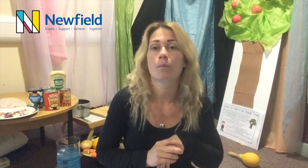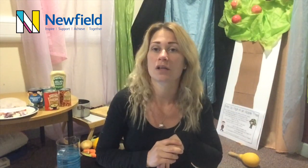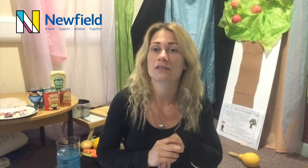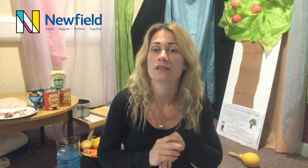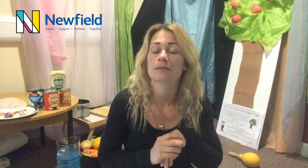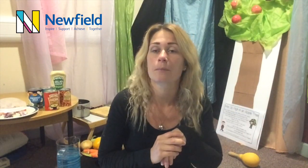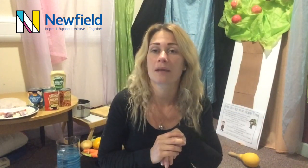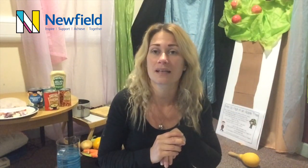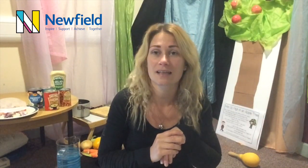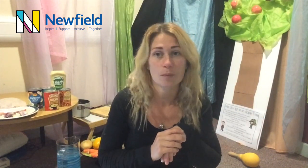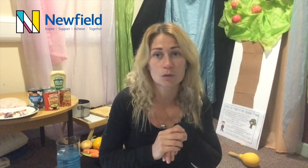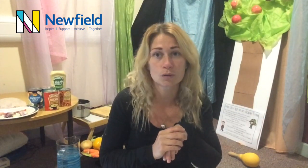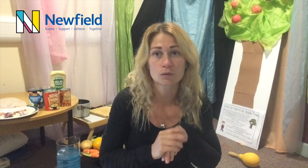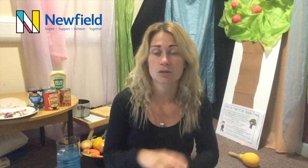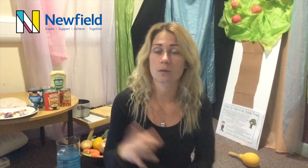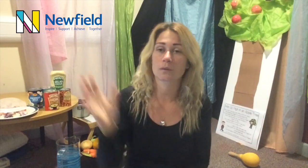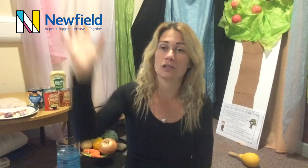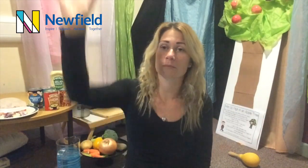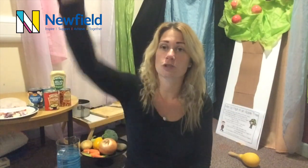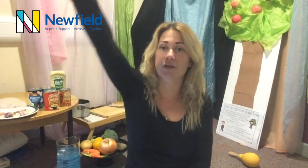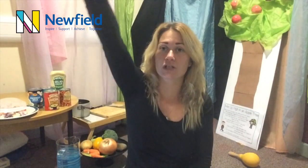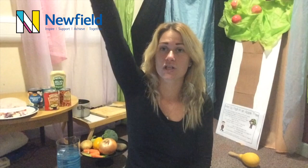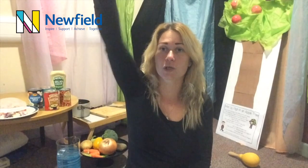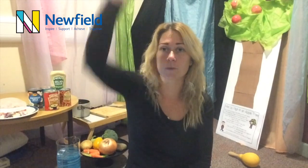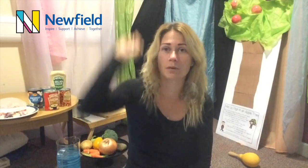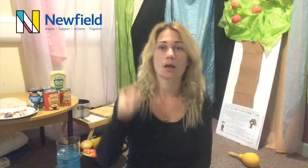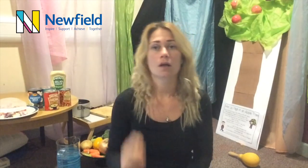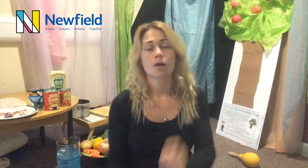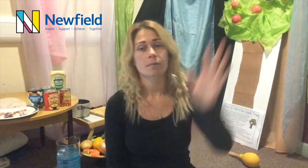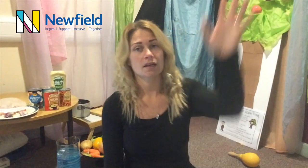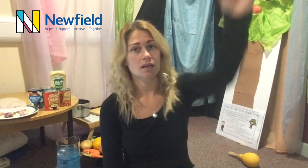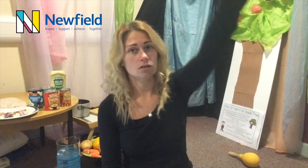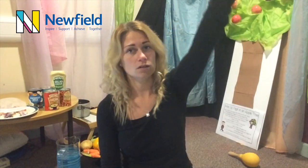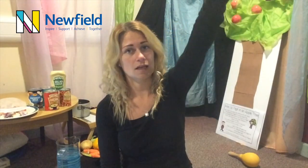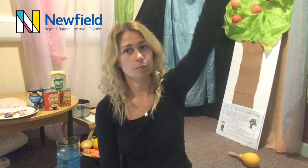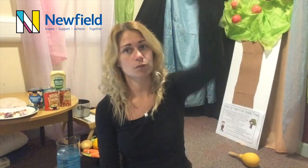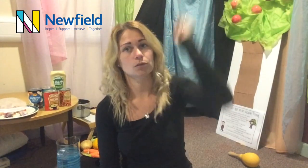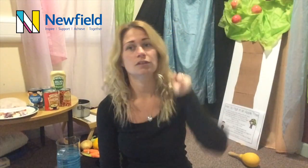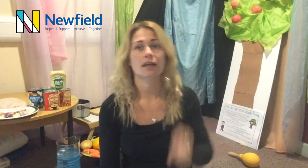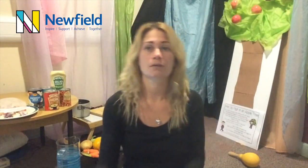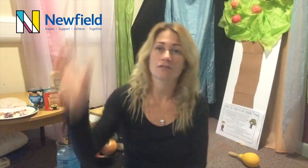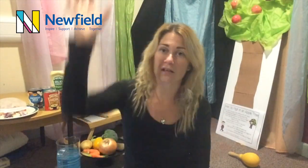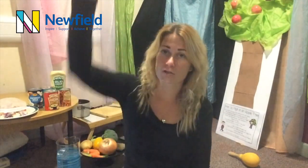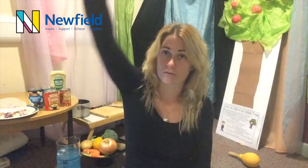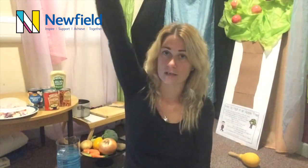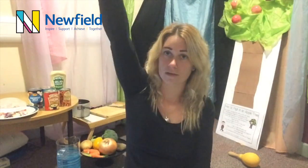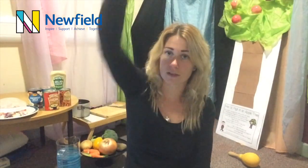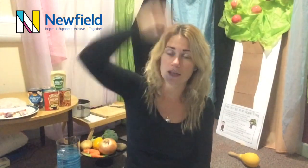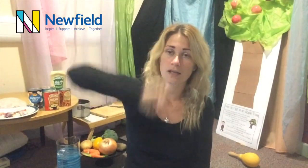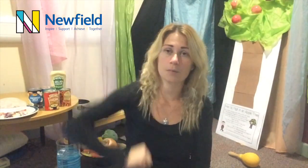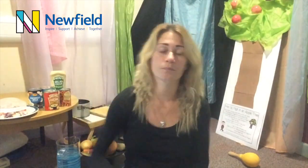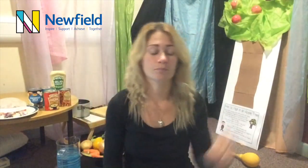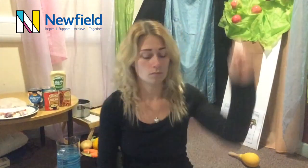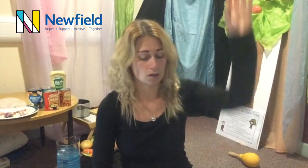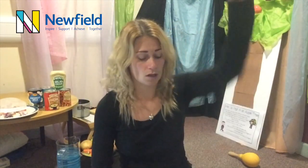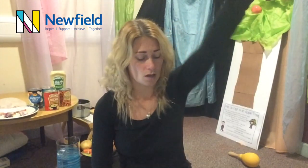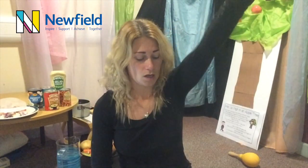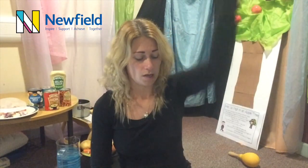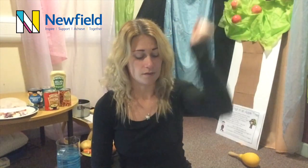part of it is pick the apples. So I want you to be stretching up, picking those apples out of that tree. Okay, and then the